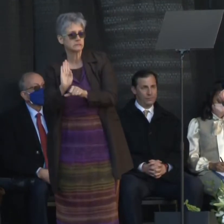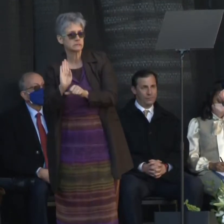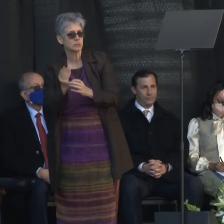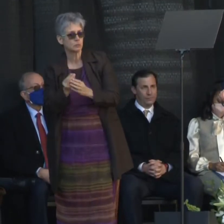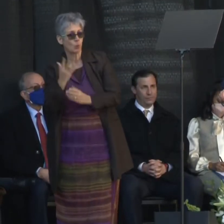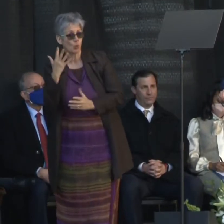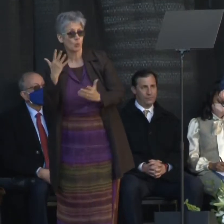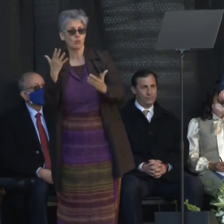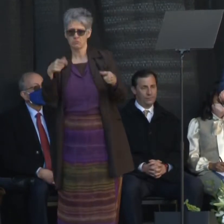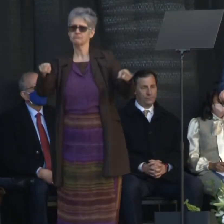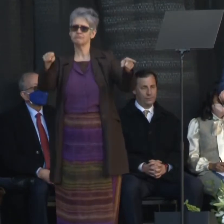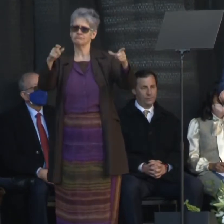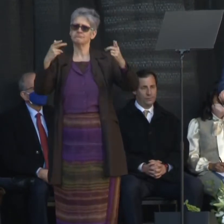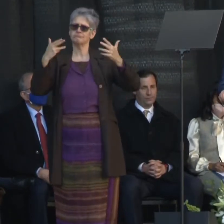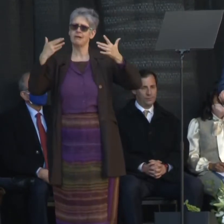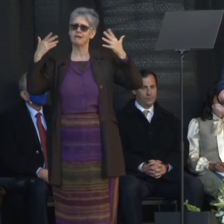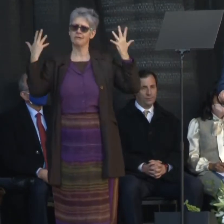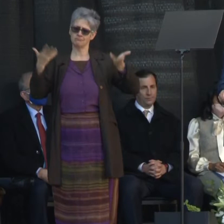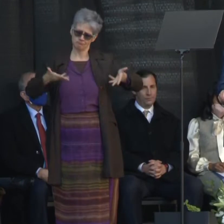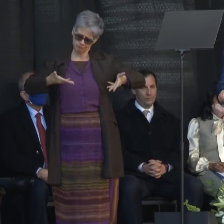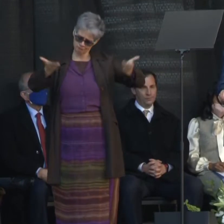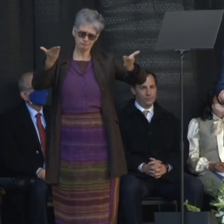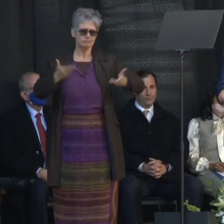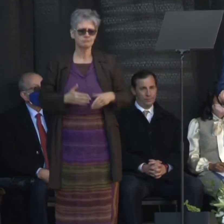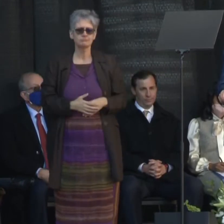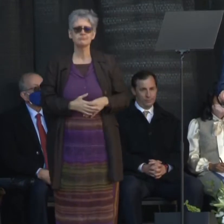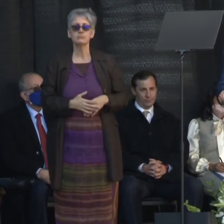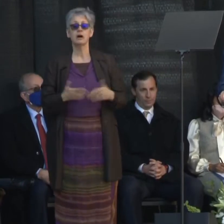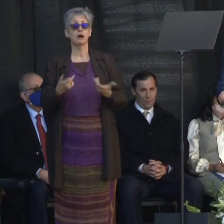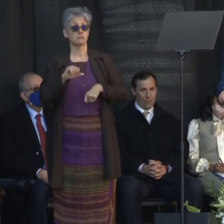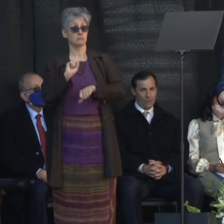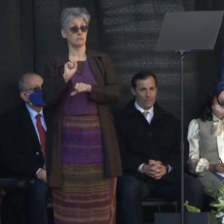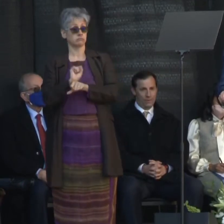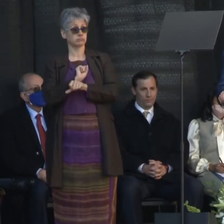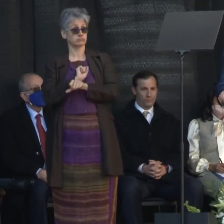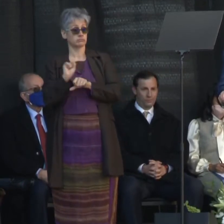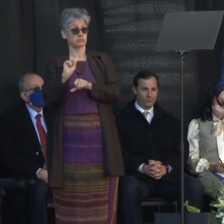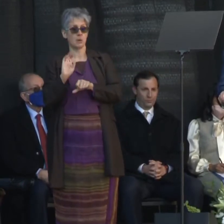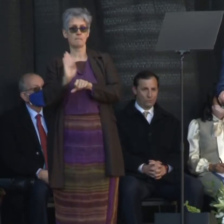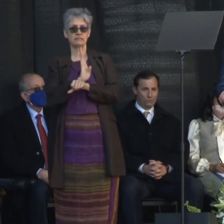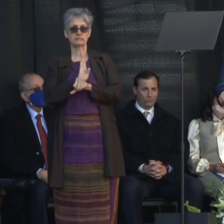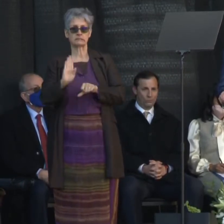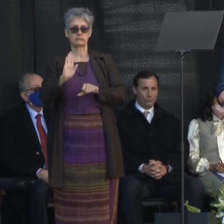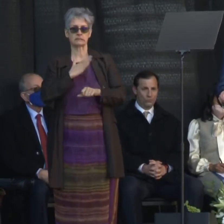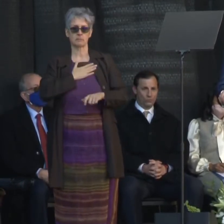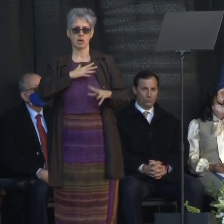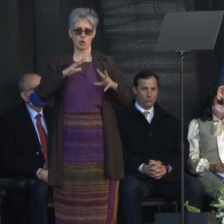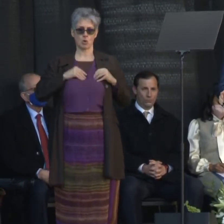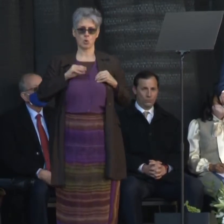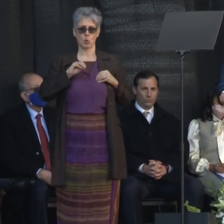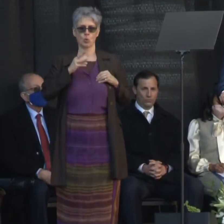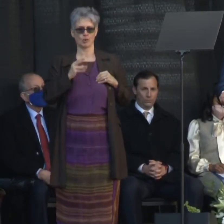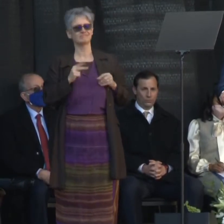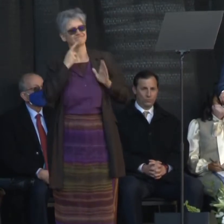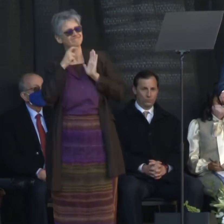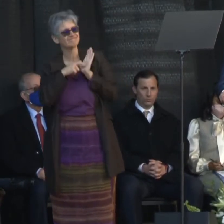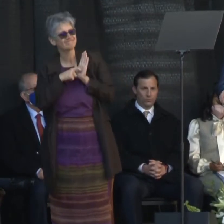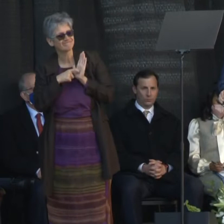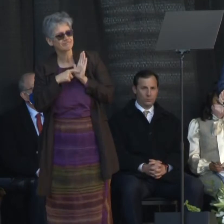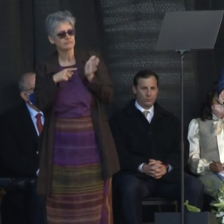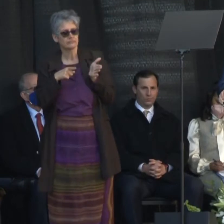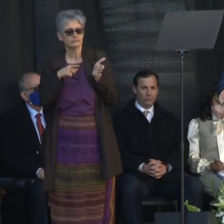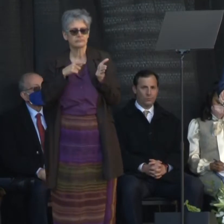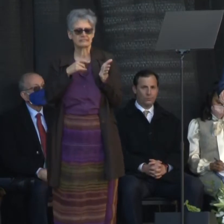and supportive. As an entrepreneur, I could not help but notice the inefficiencies in the way our city operated.